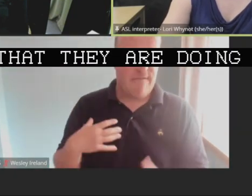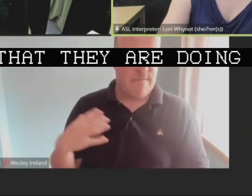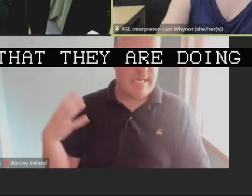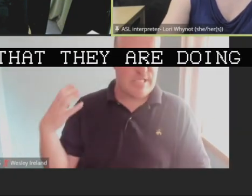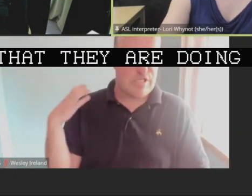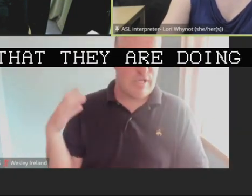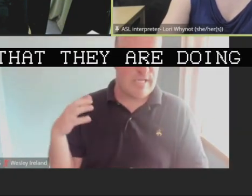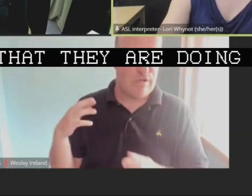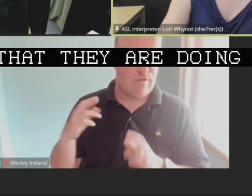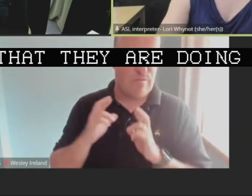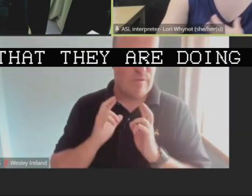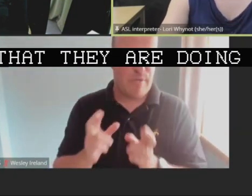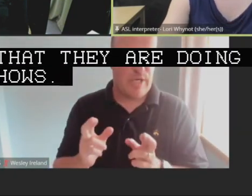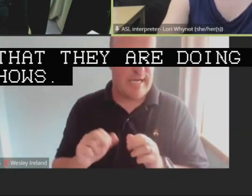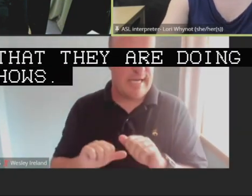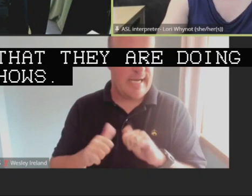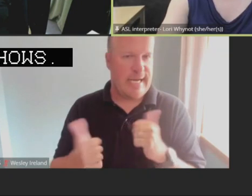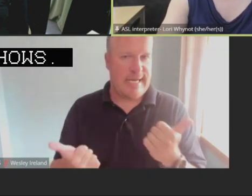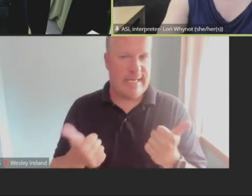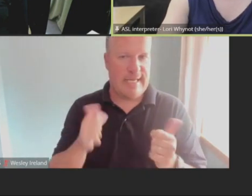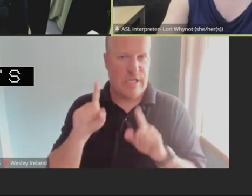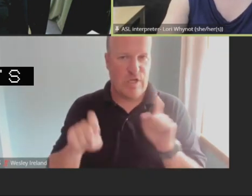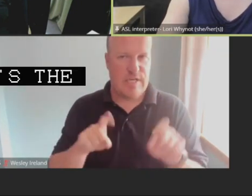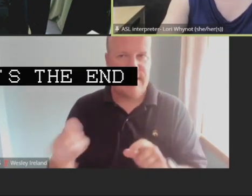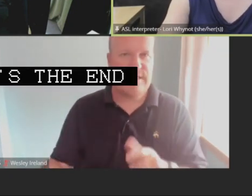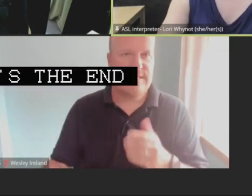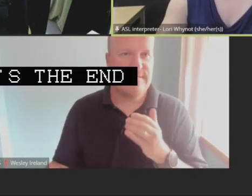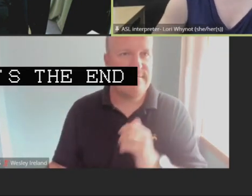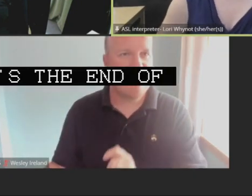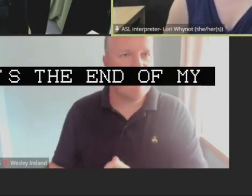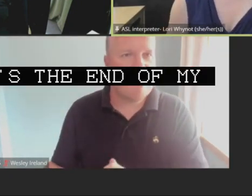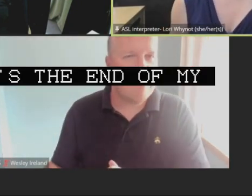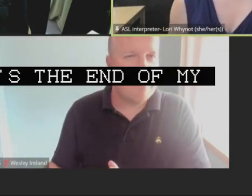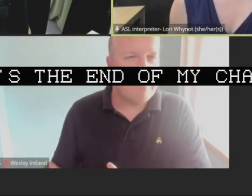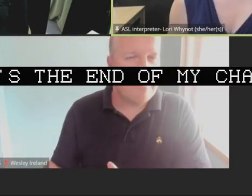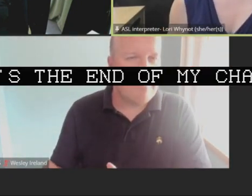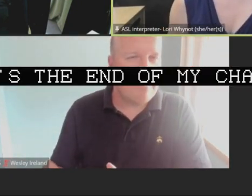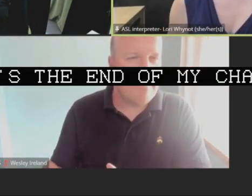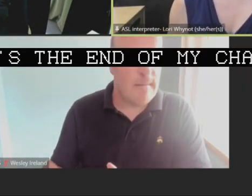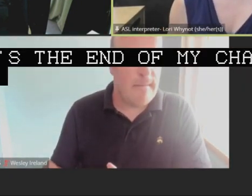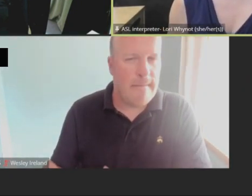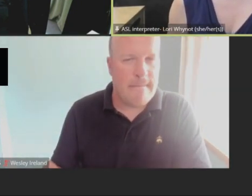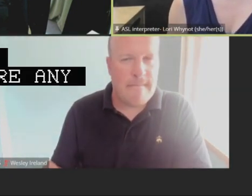Okay, so that's the end of my chair's report. Are there any questions?